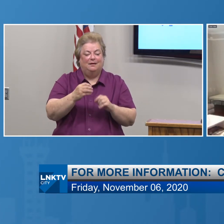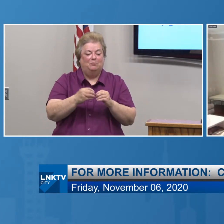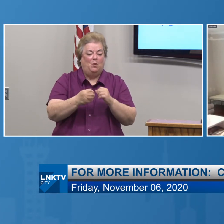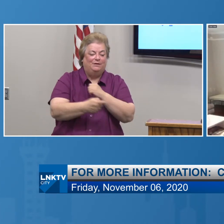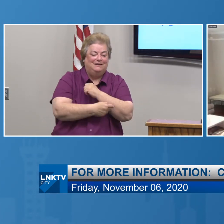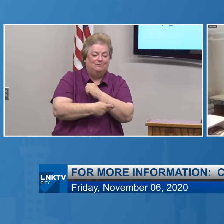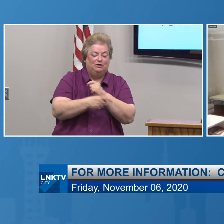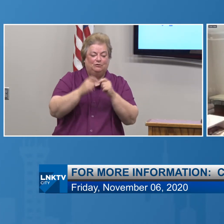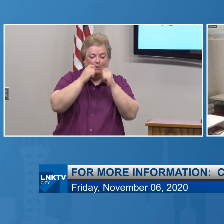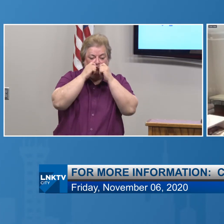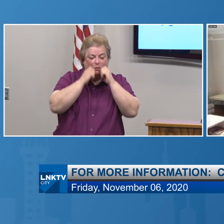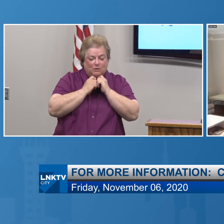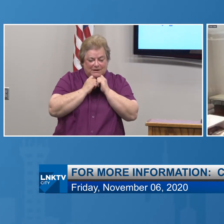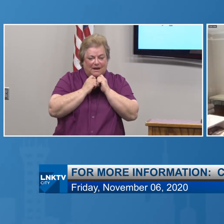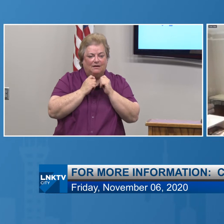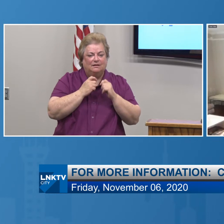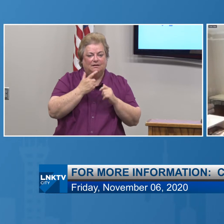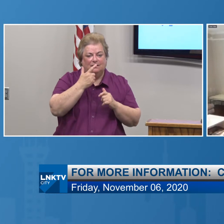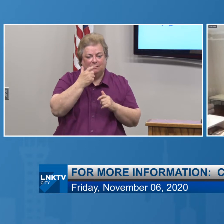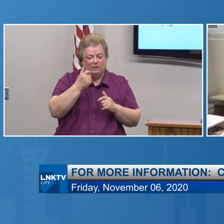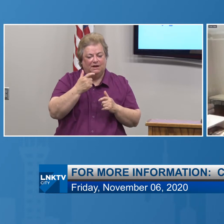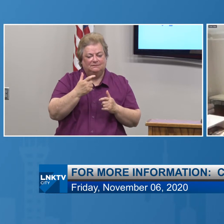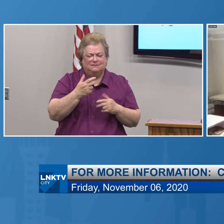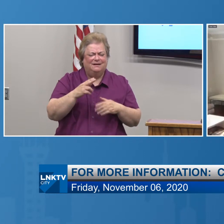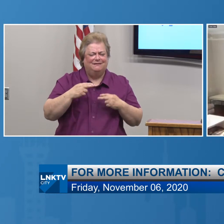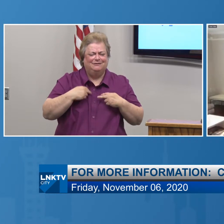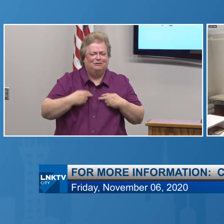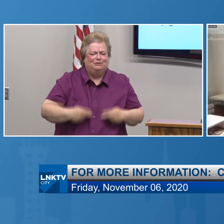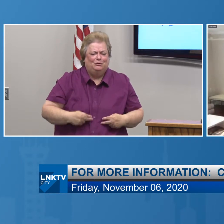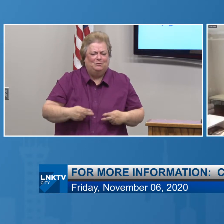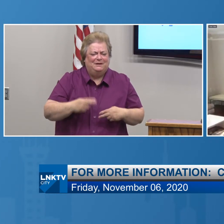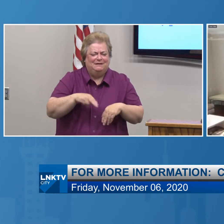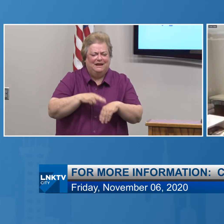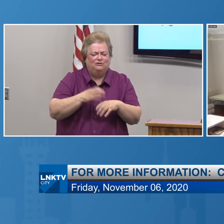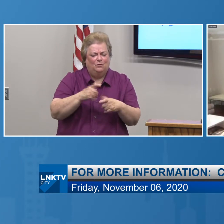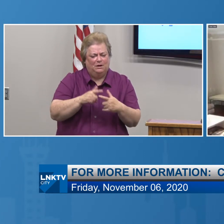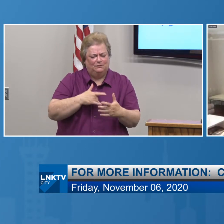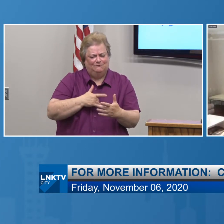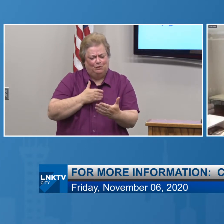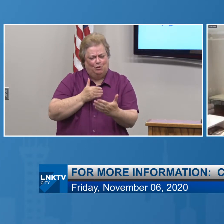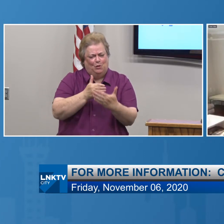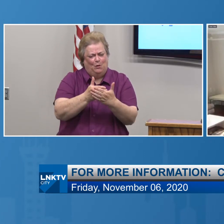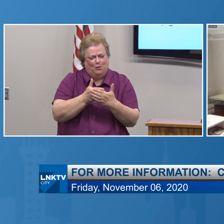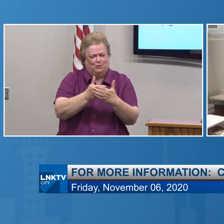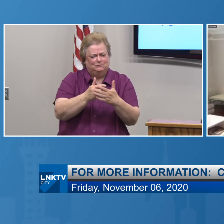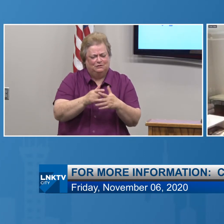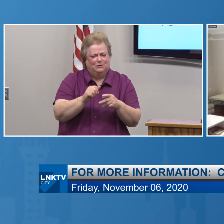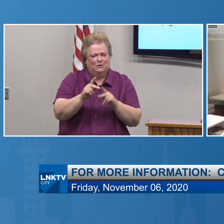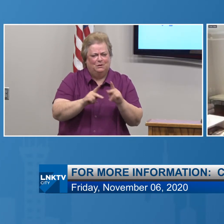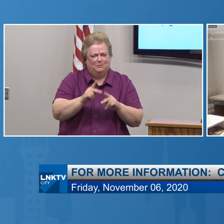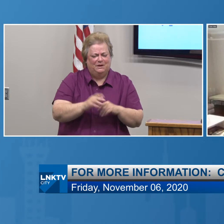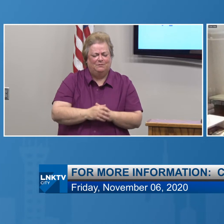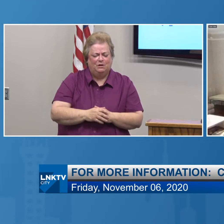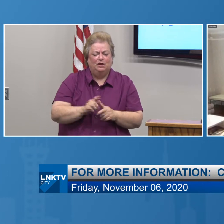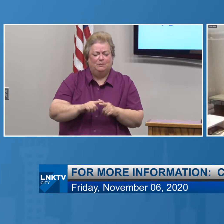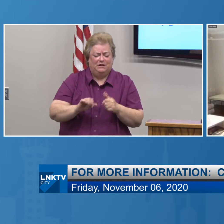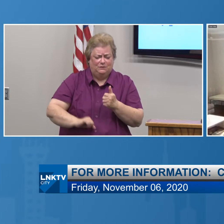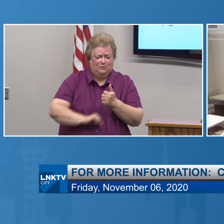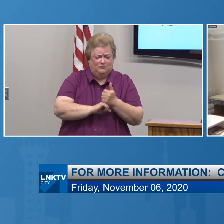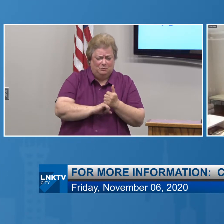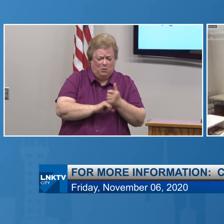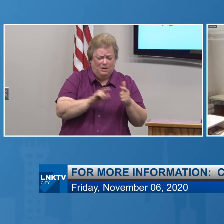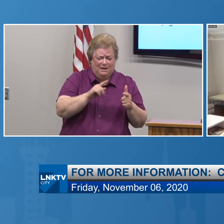contact, because that is human nature, to want to be close to one another. So again, just to back up LPS on their decisions,